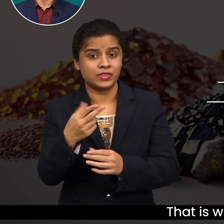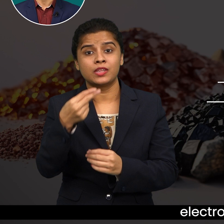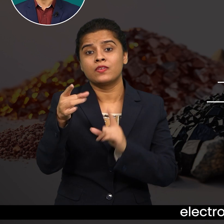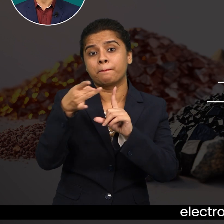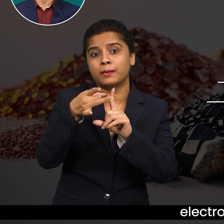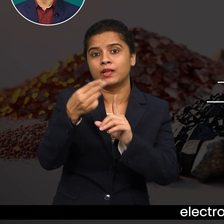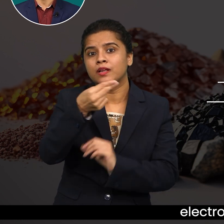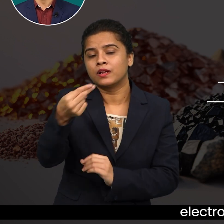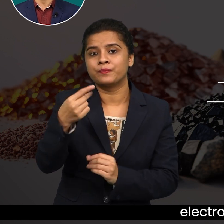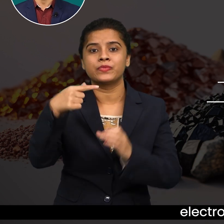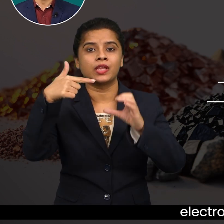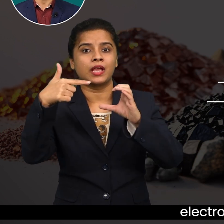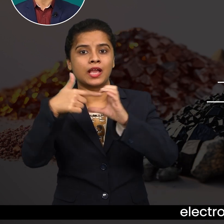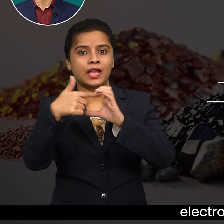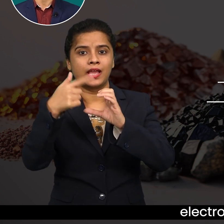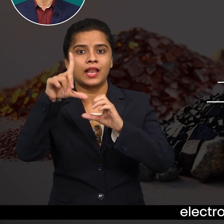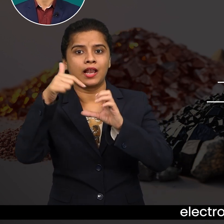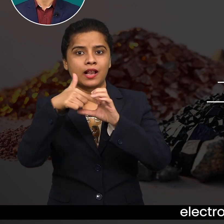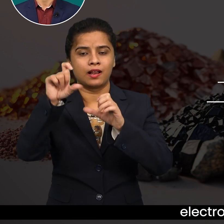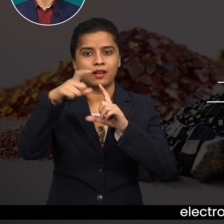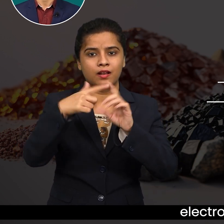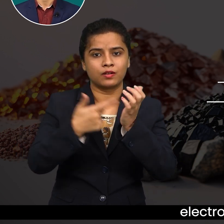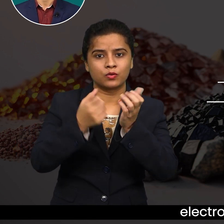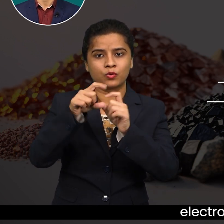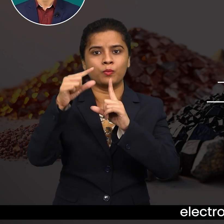called electropositive elements.